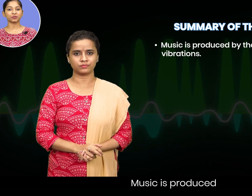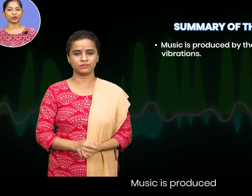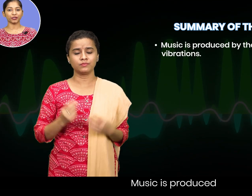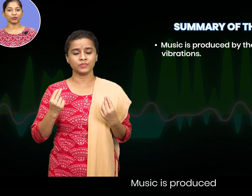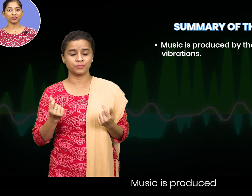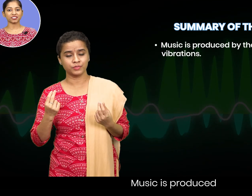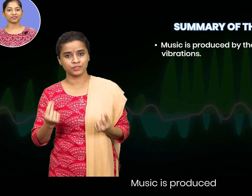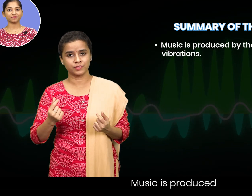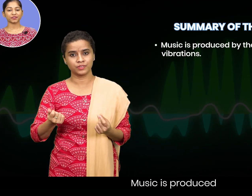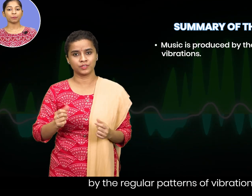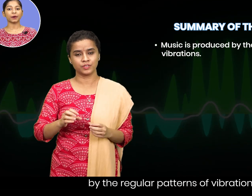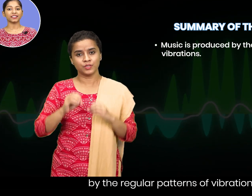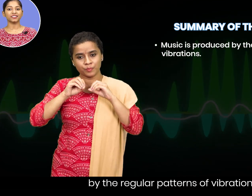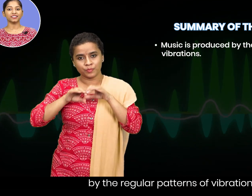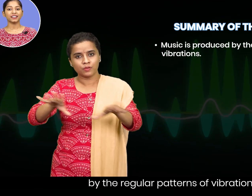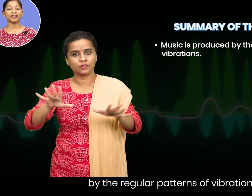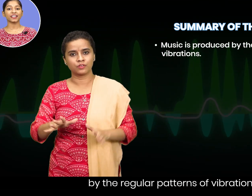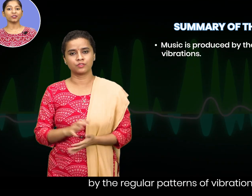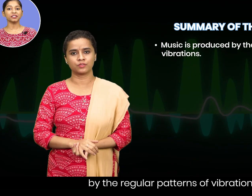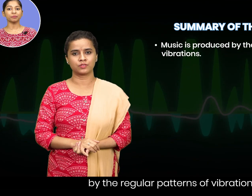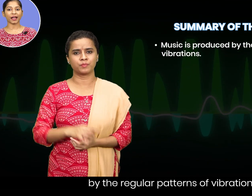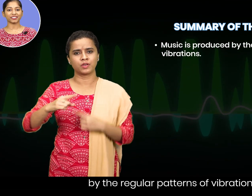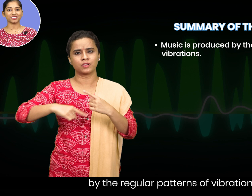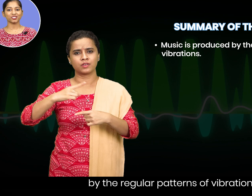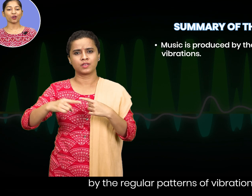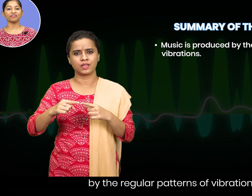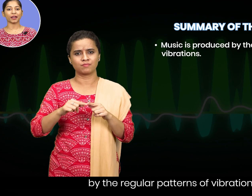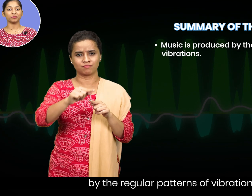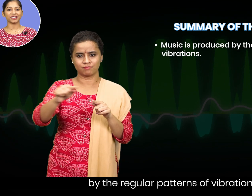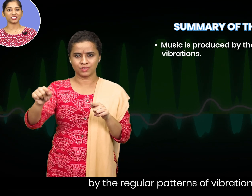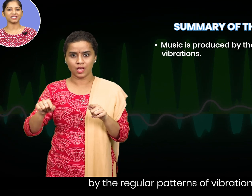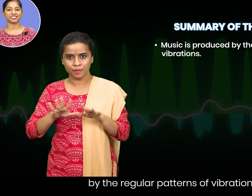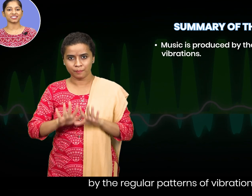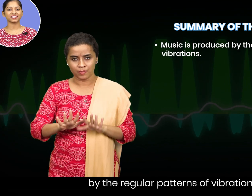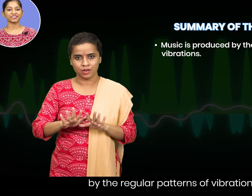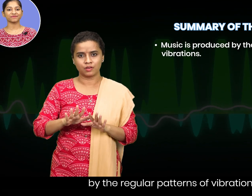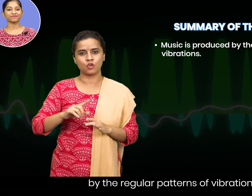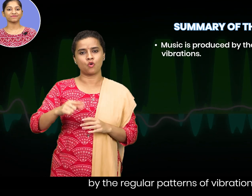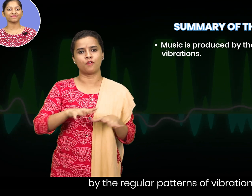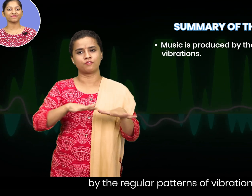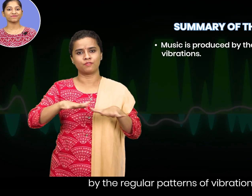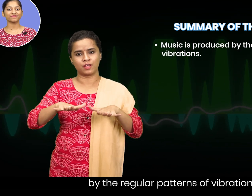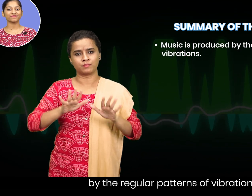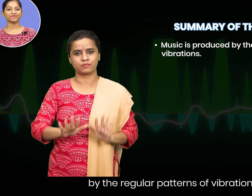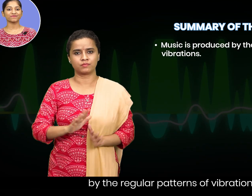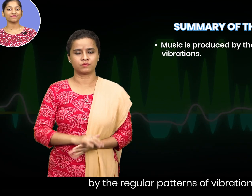Music is produced by the regular patterns of vibrations.